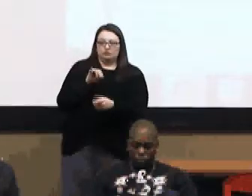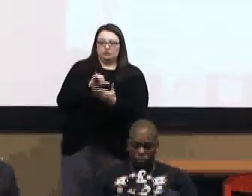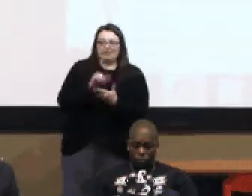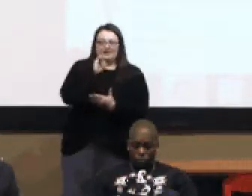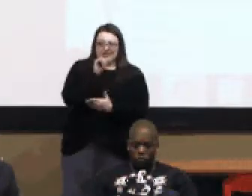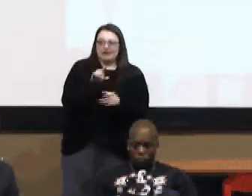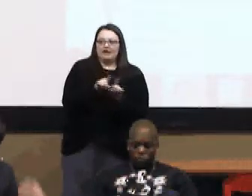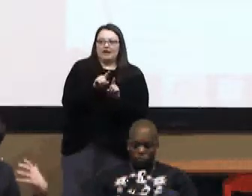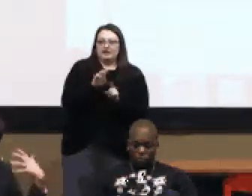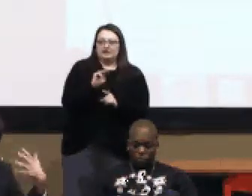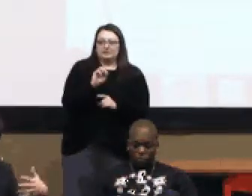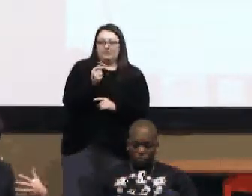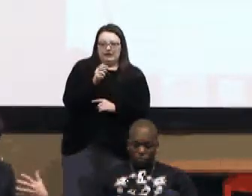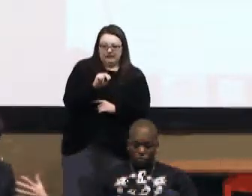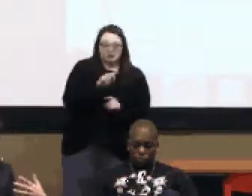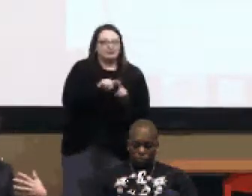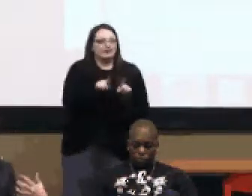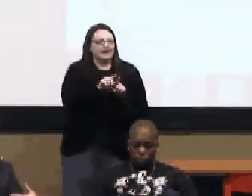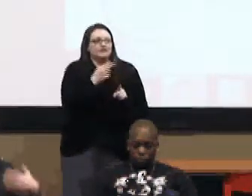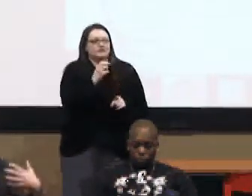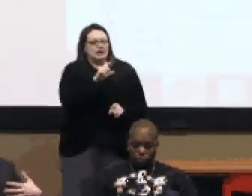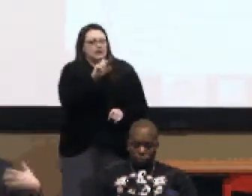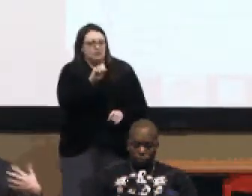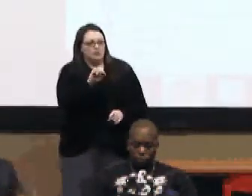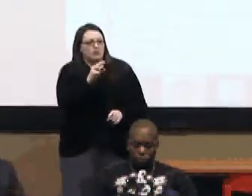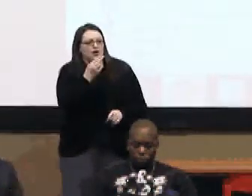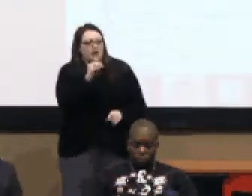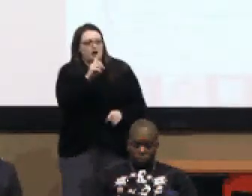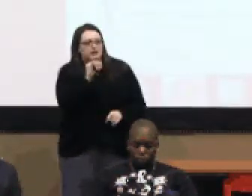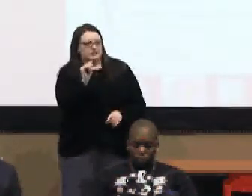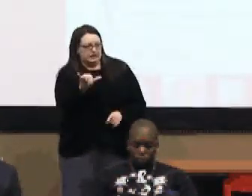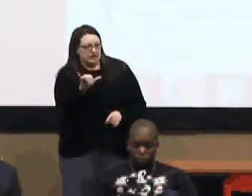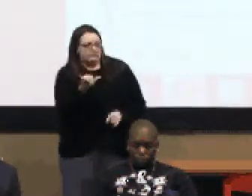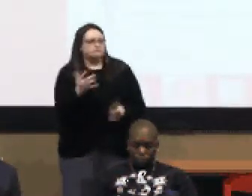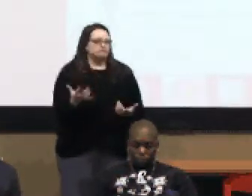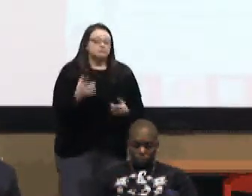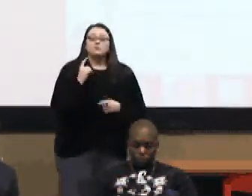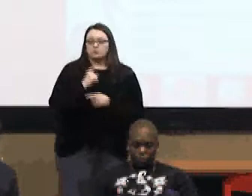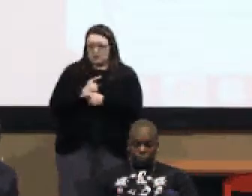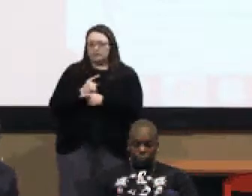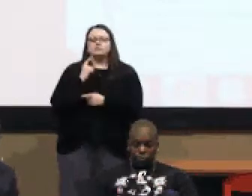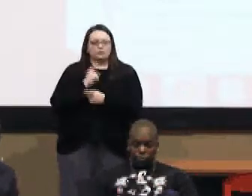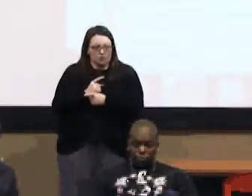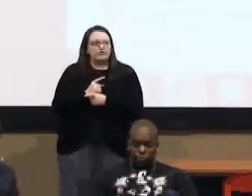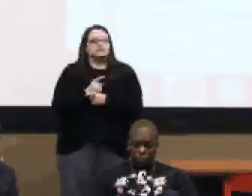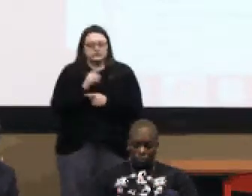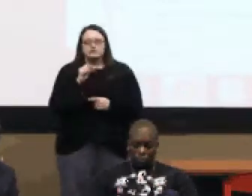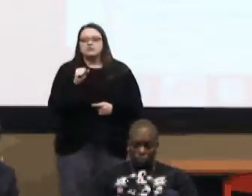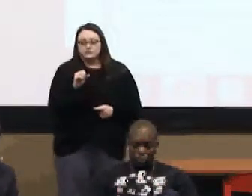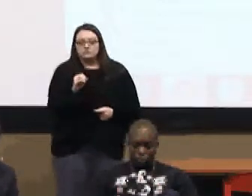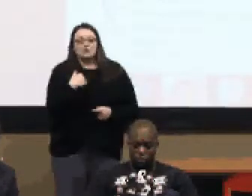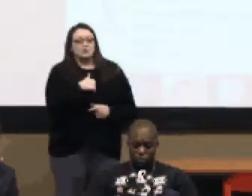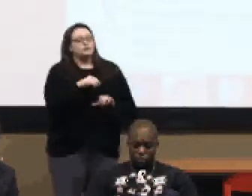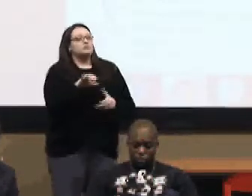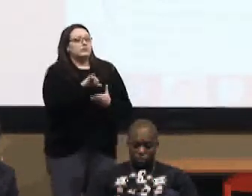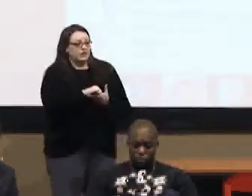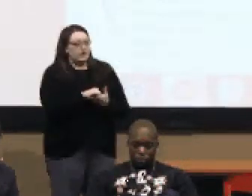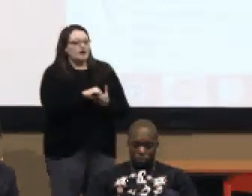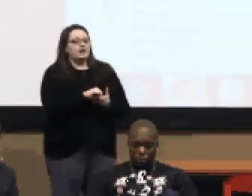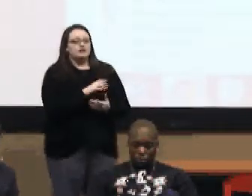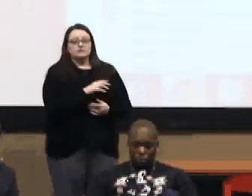As Hello Holiday. like Hello Holiday Yeah. personified, Yes. right? Yes. And so we do that, and